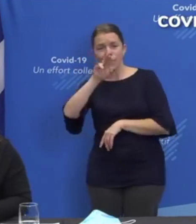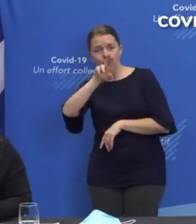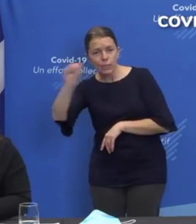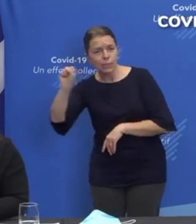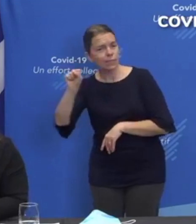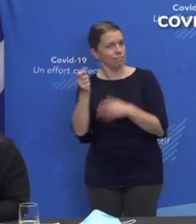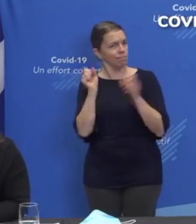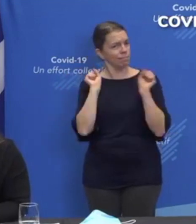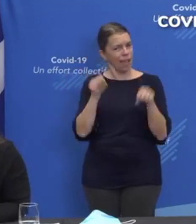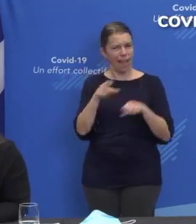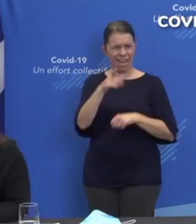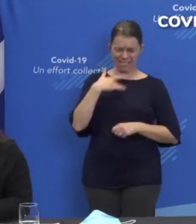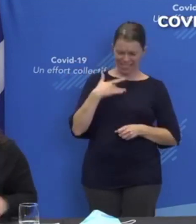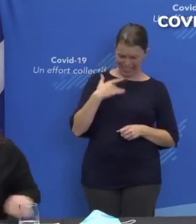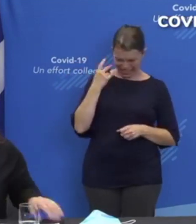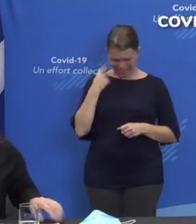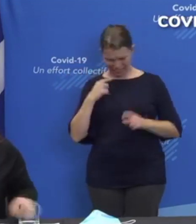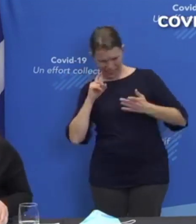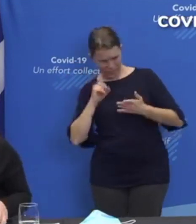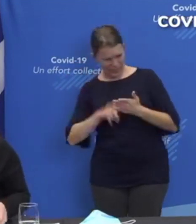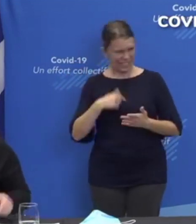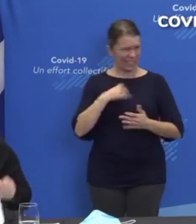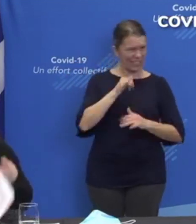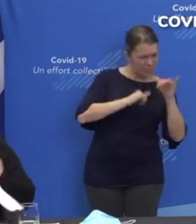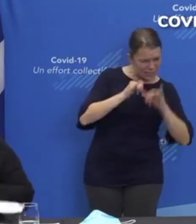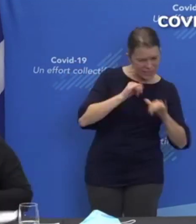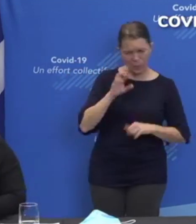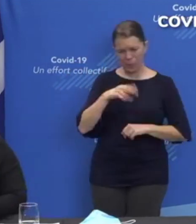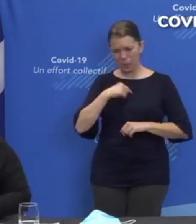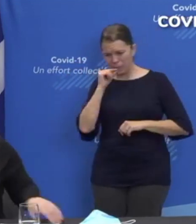in consulting for those kind of